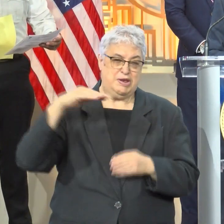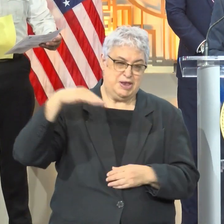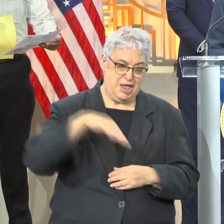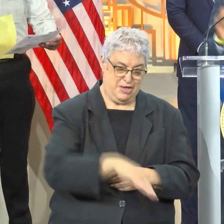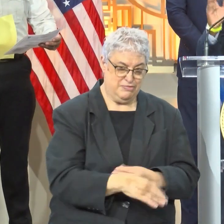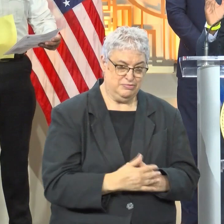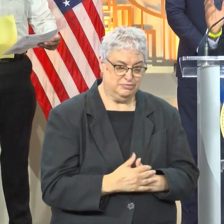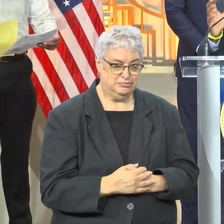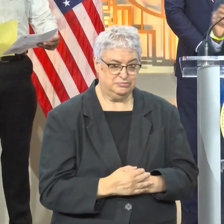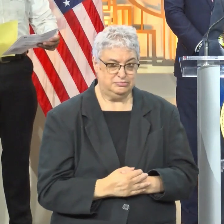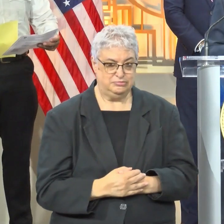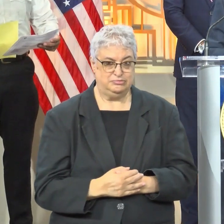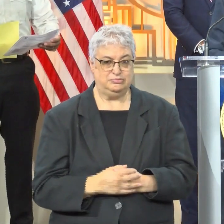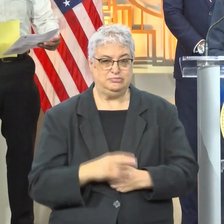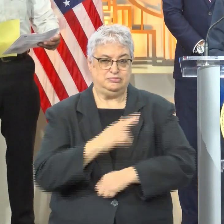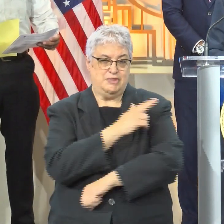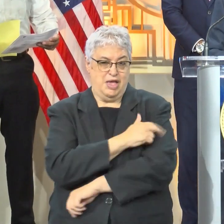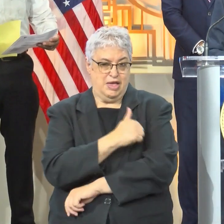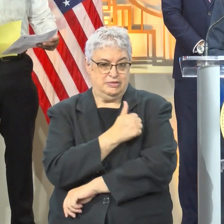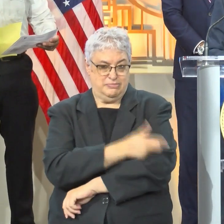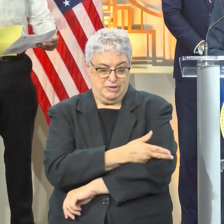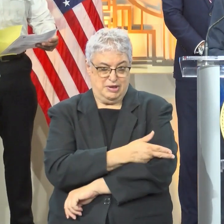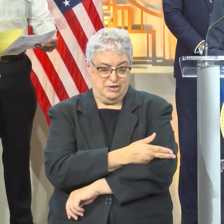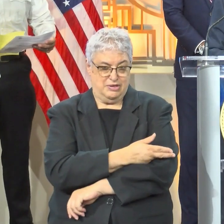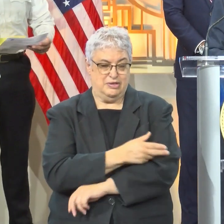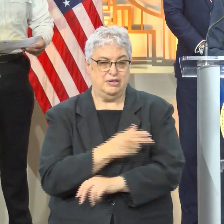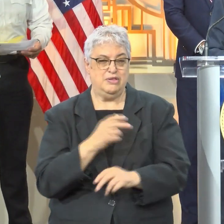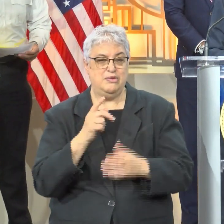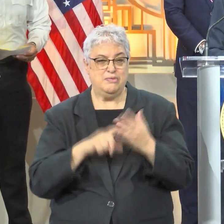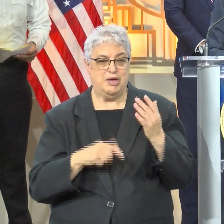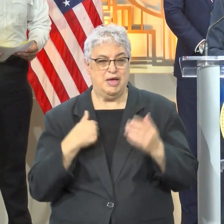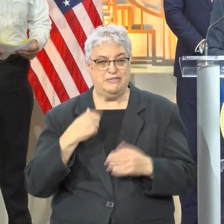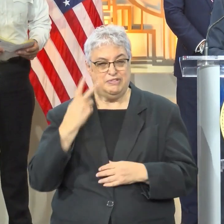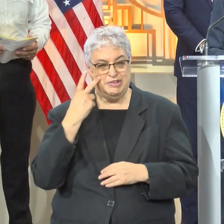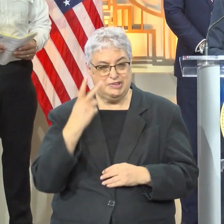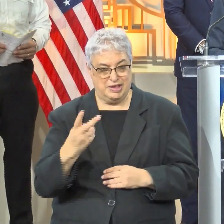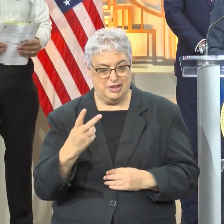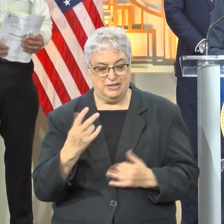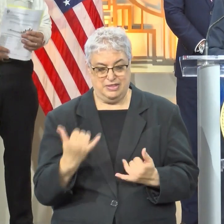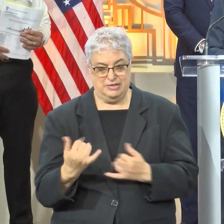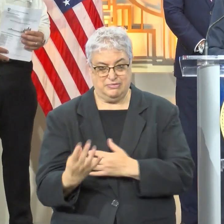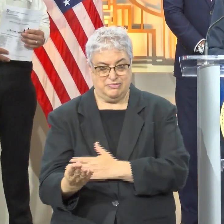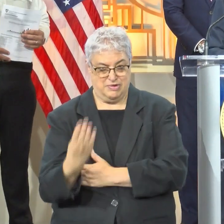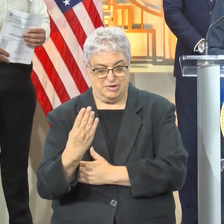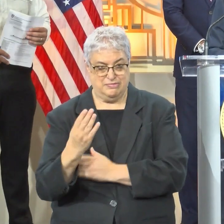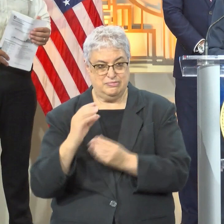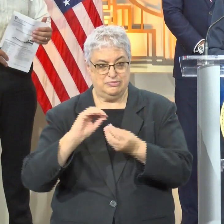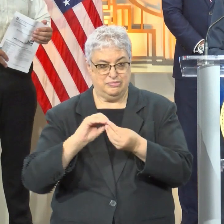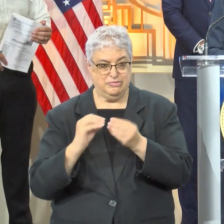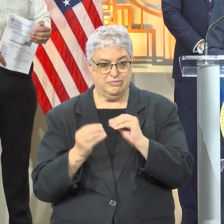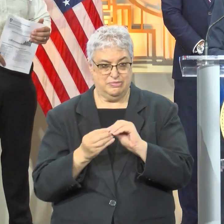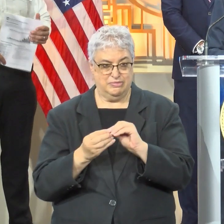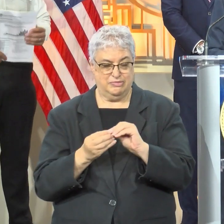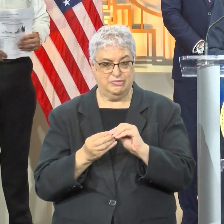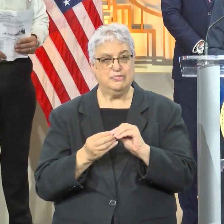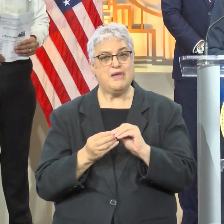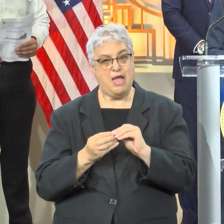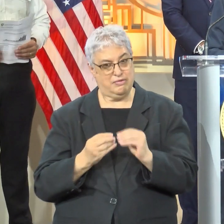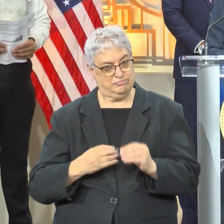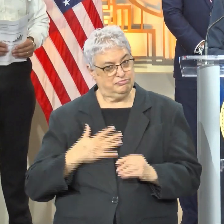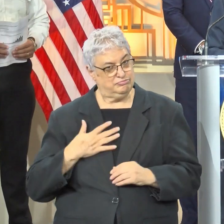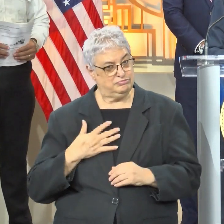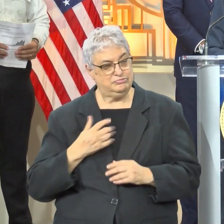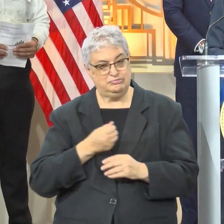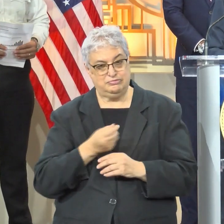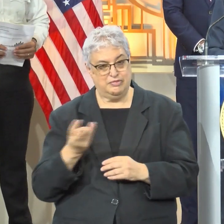in the city. From the hospital's perspective, based on the numbers that I've seen just this morning, the numbers are very encouraging. A